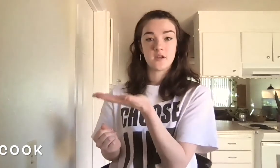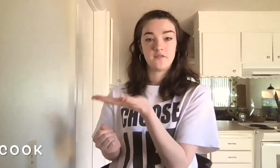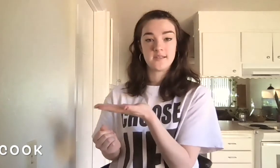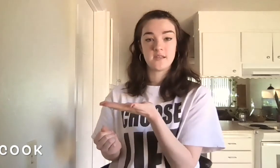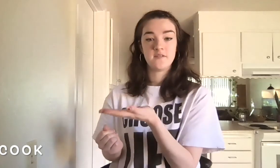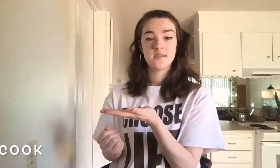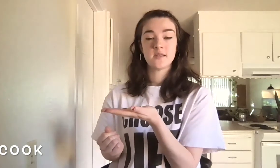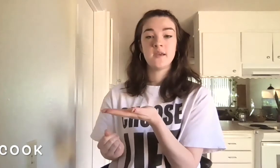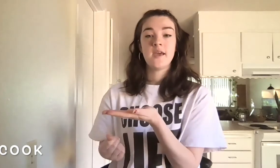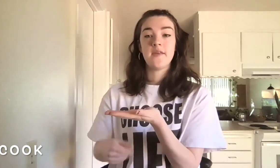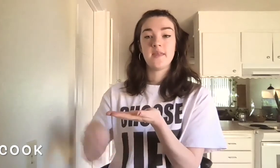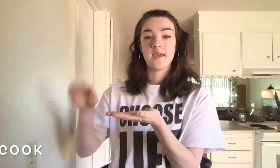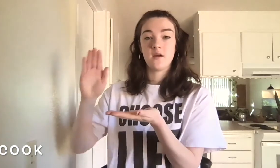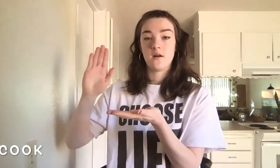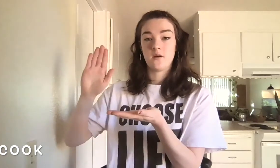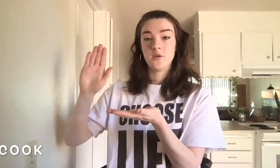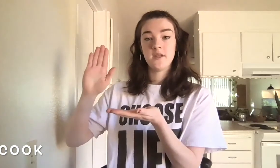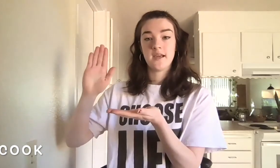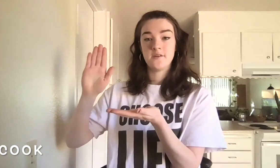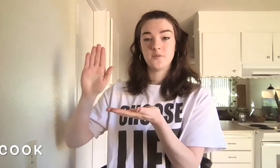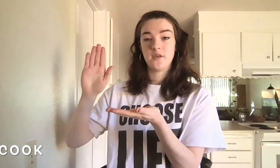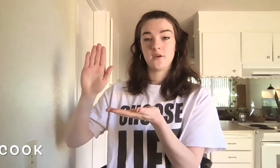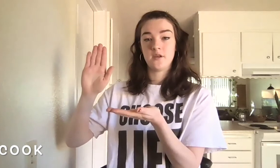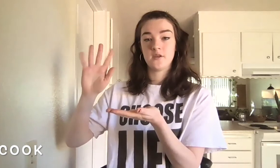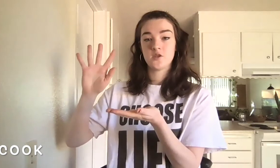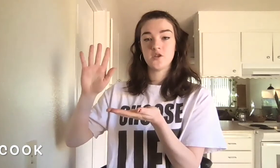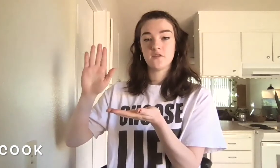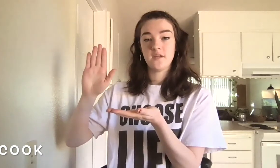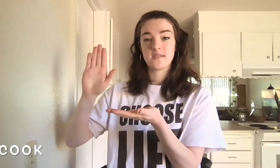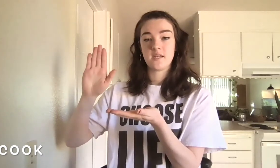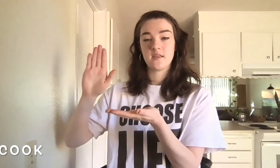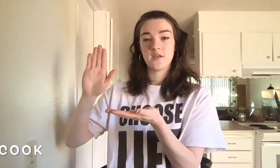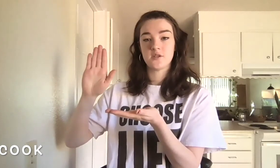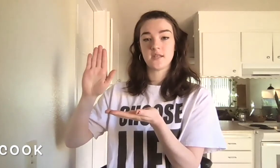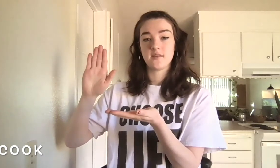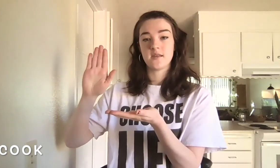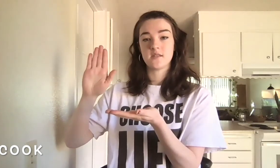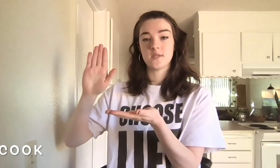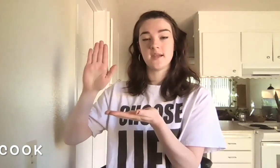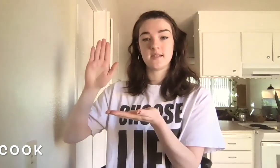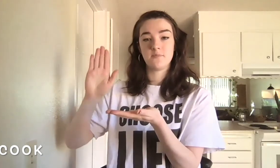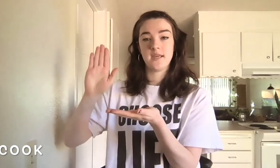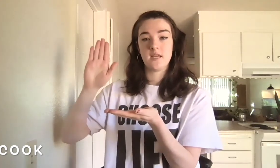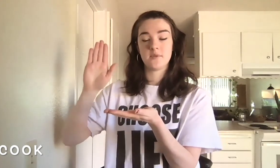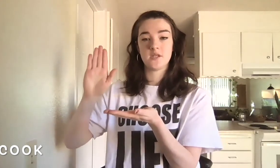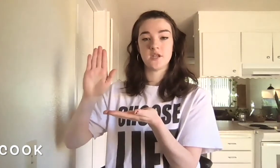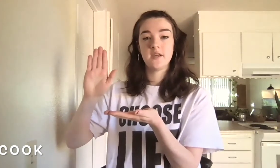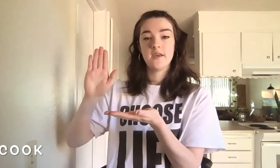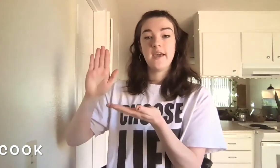flat surface. And then our dominant hand, we are going to squish our fingers together just like this. So it's a nice blade position. And then